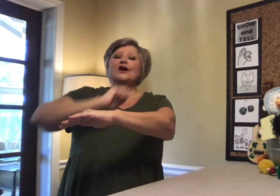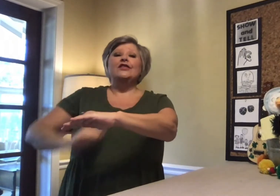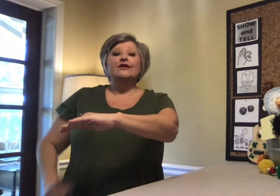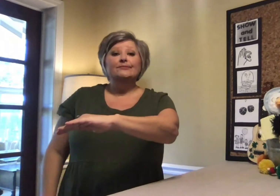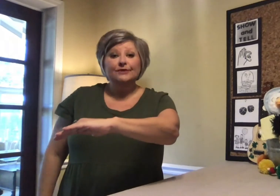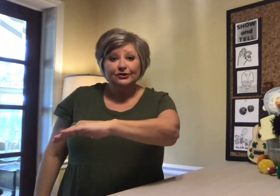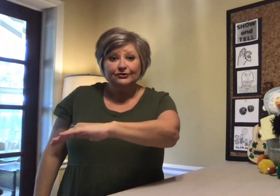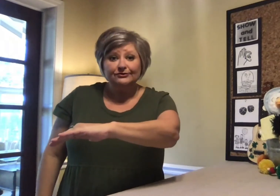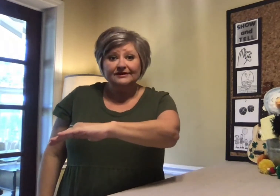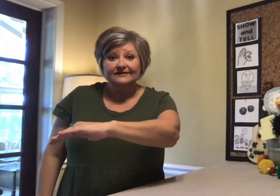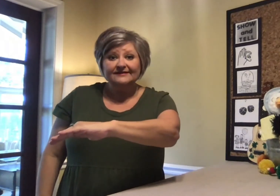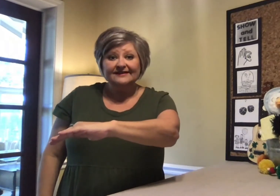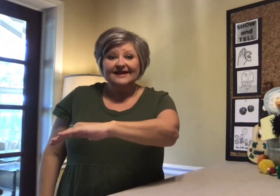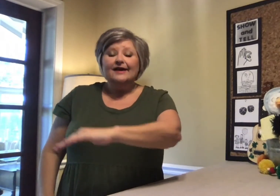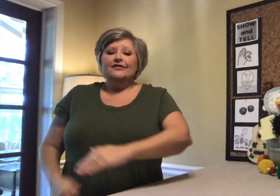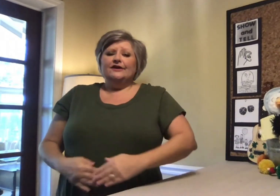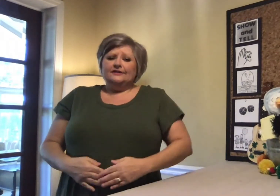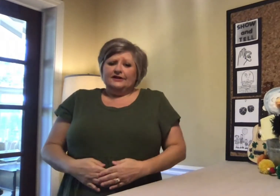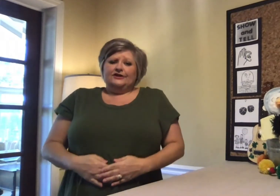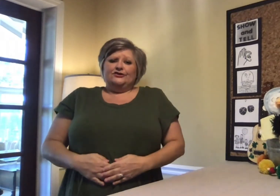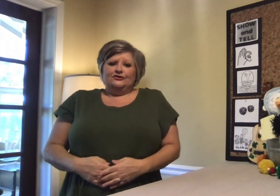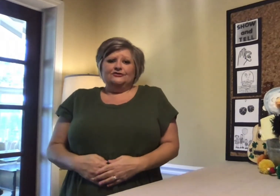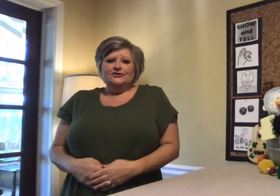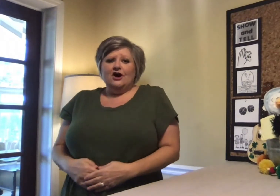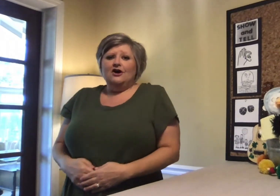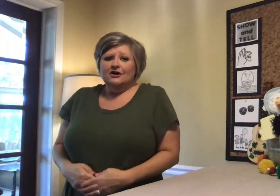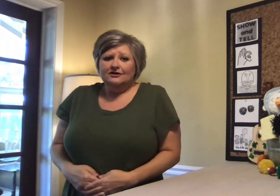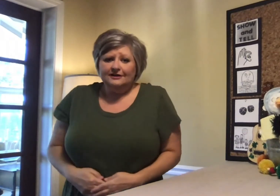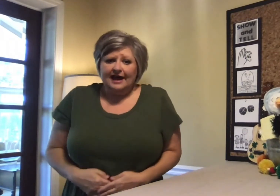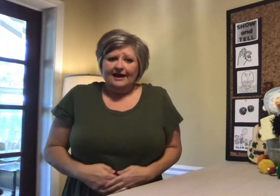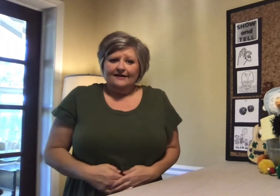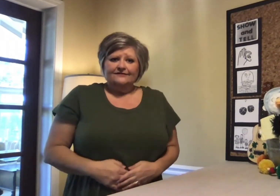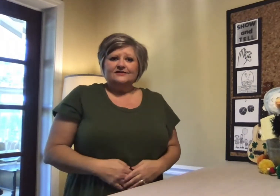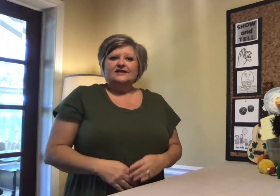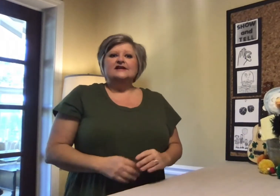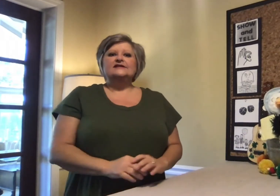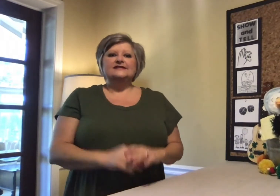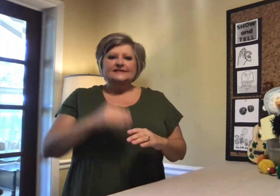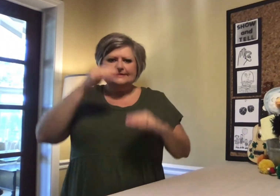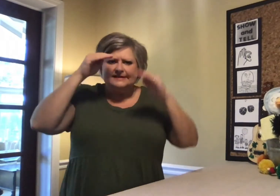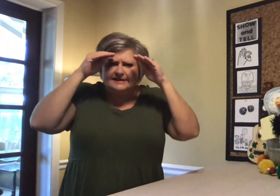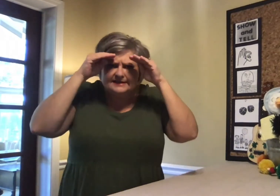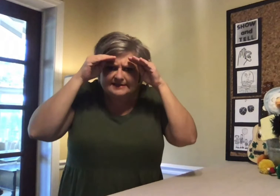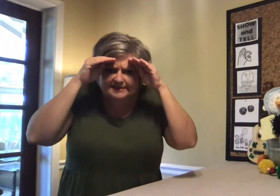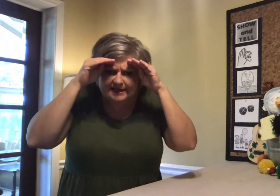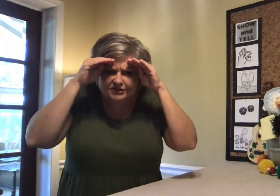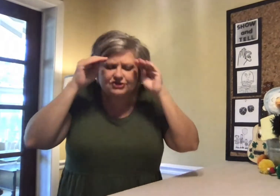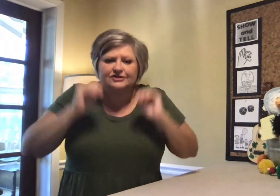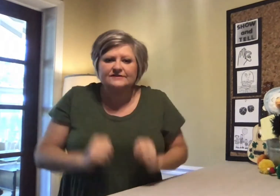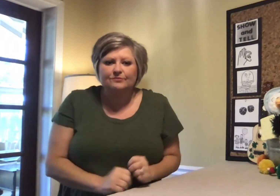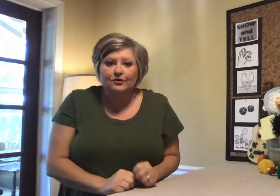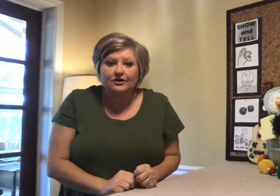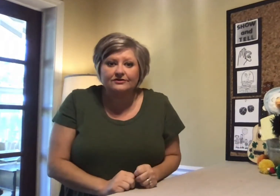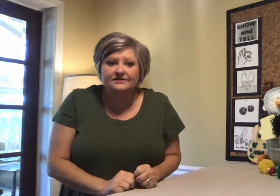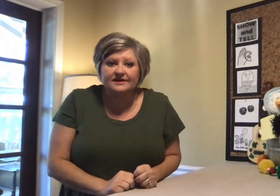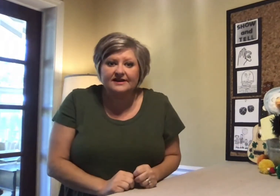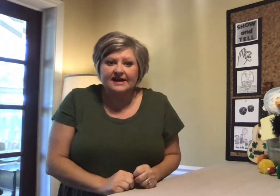the moon. The little dog laughed to see such a sport, and